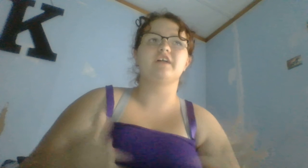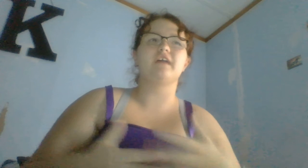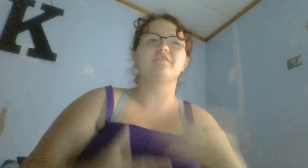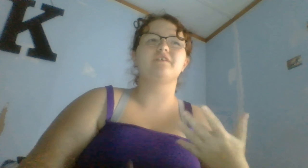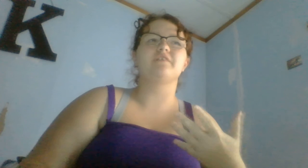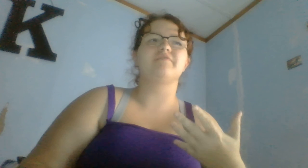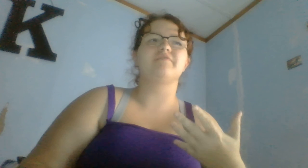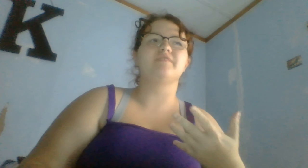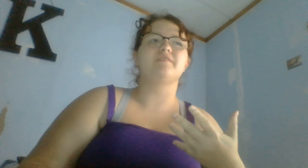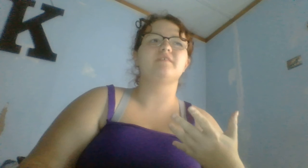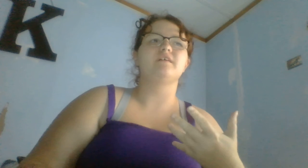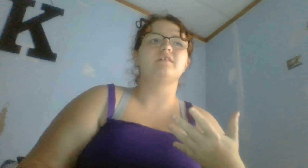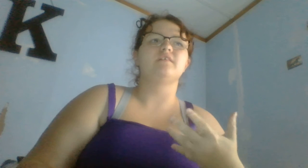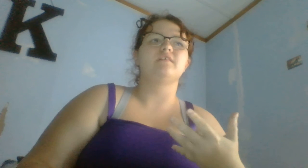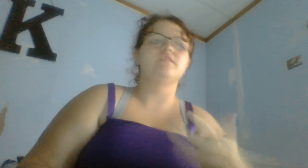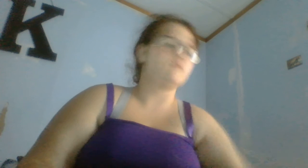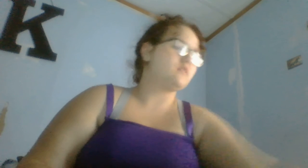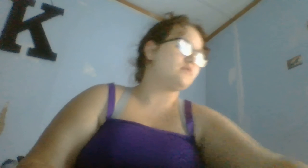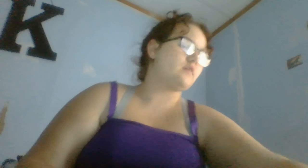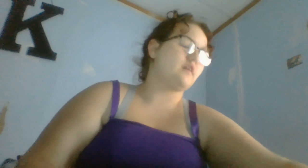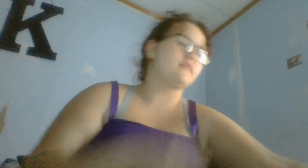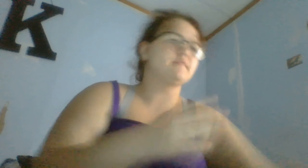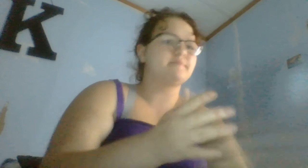year i don't know if hold on